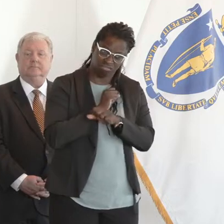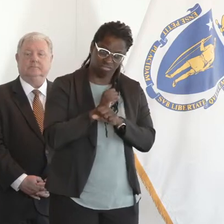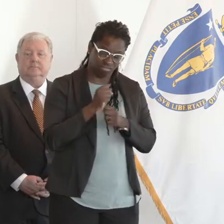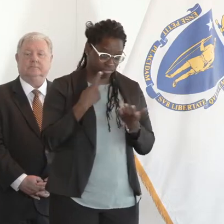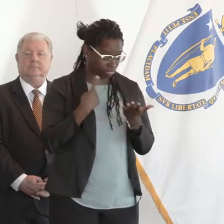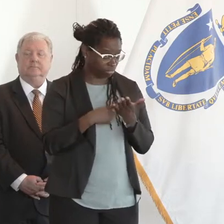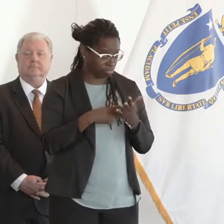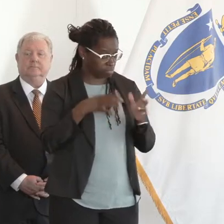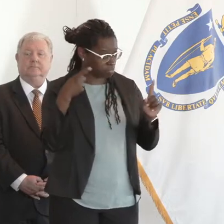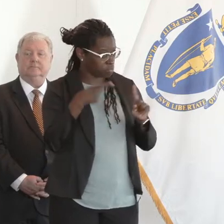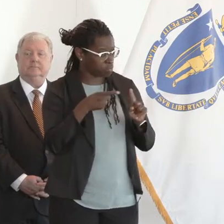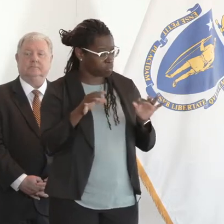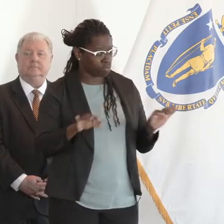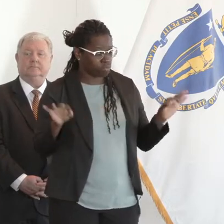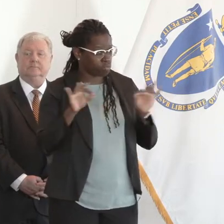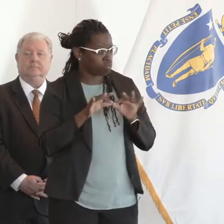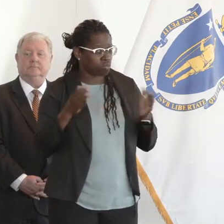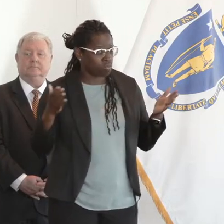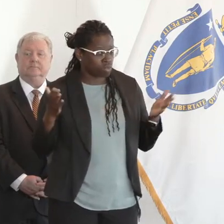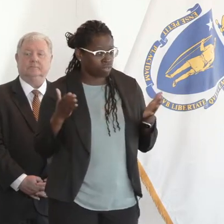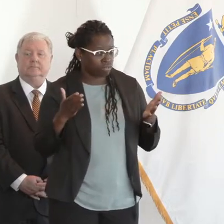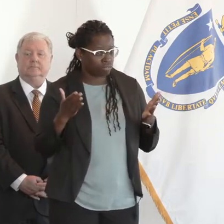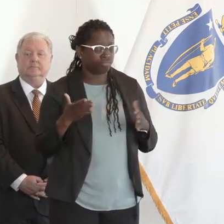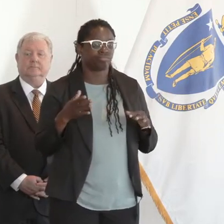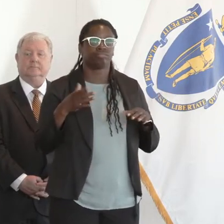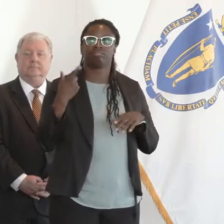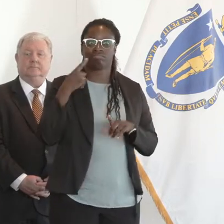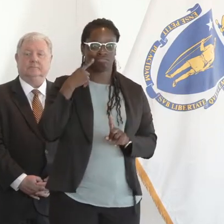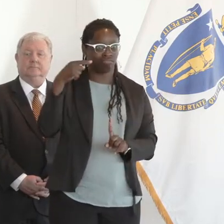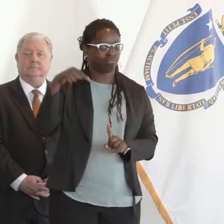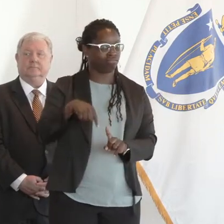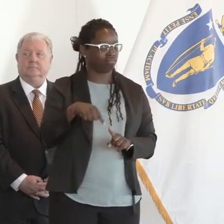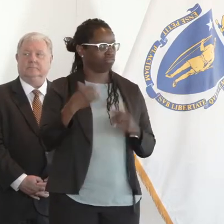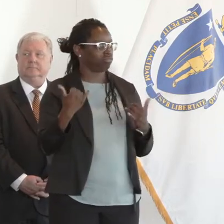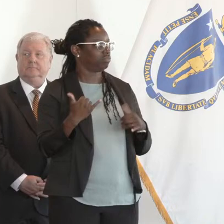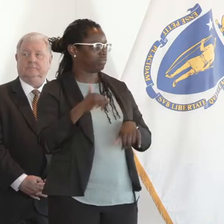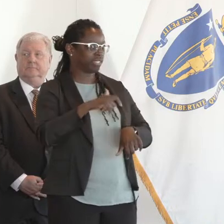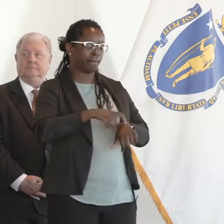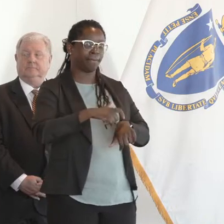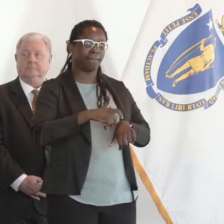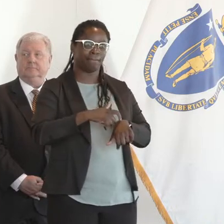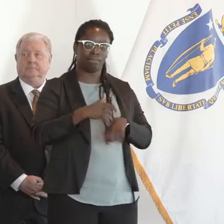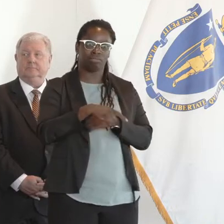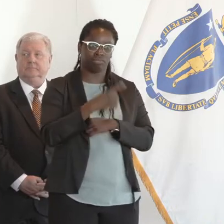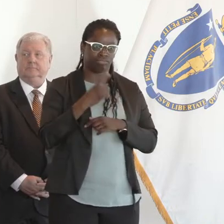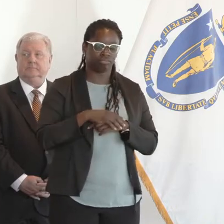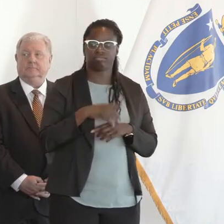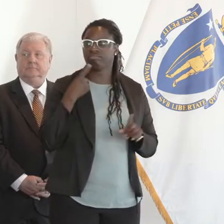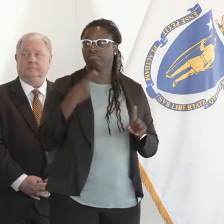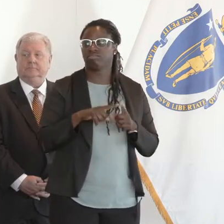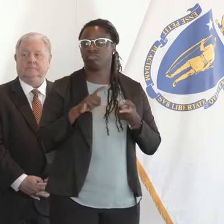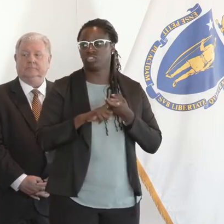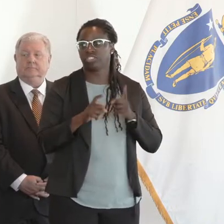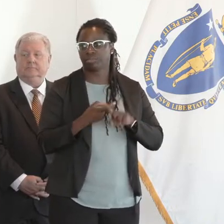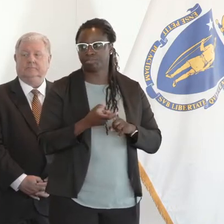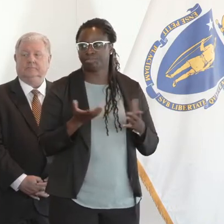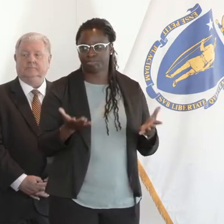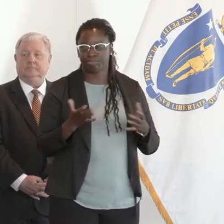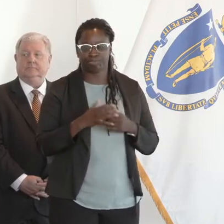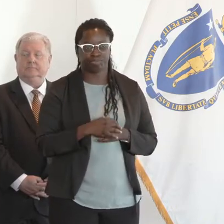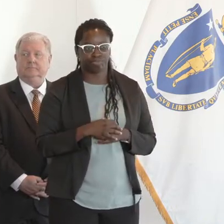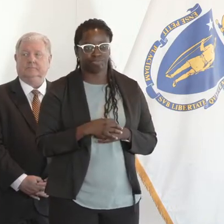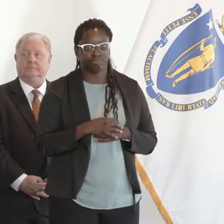today's uncertain times, which is friendship. Our citizens, both local, in our own